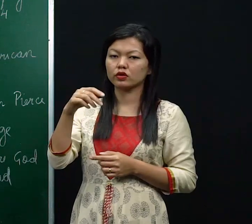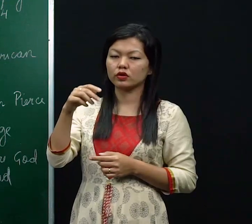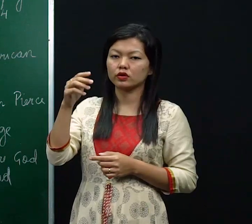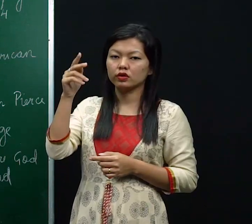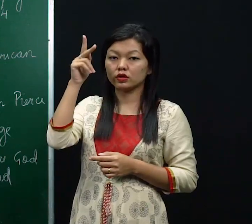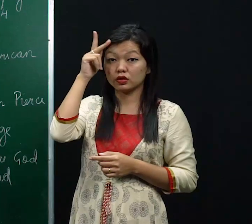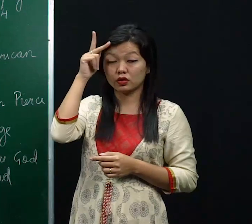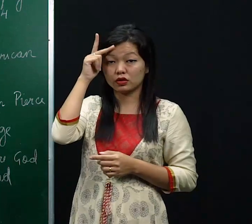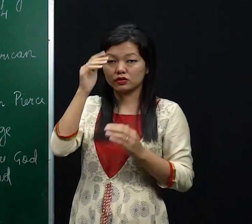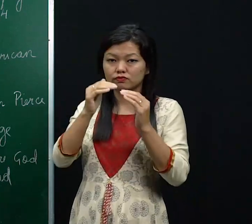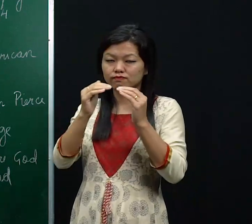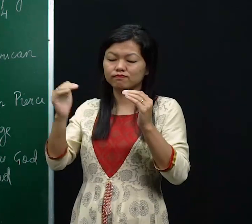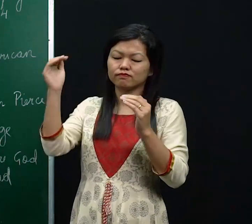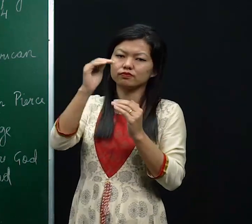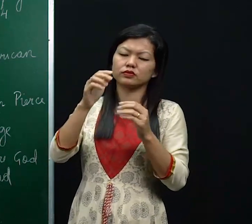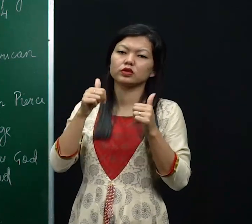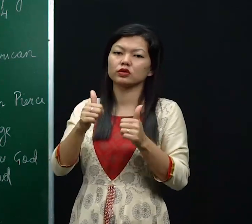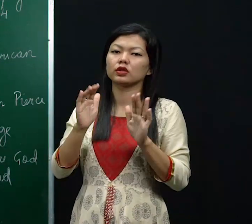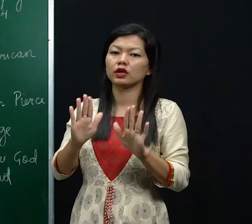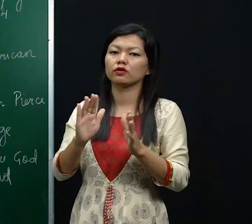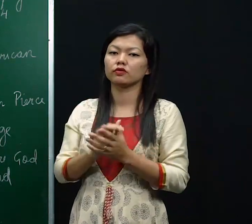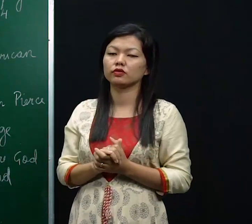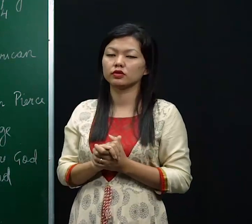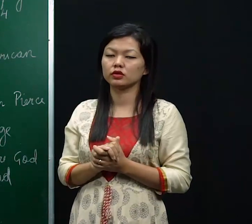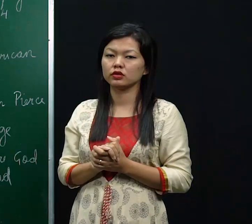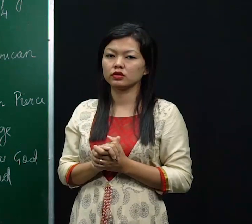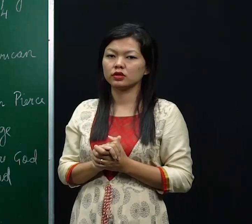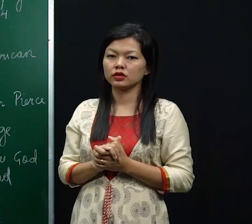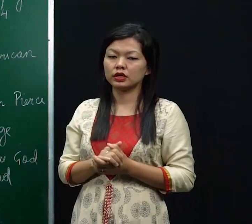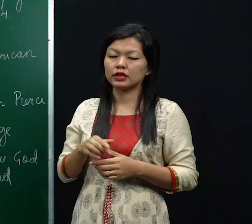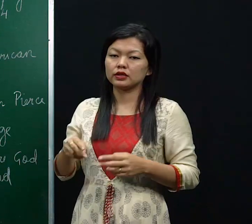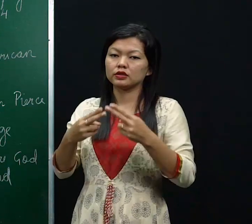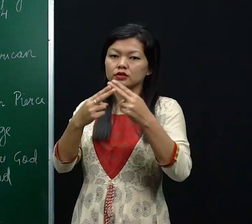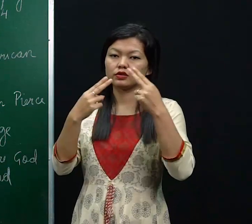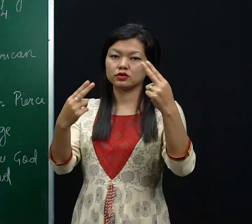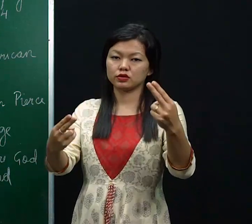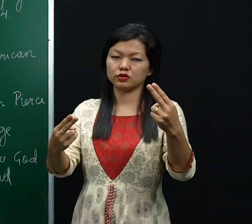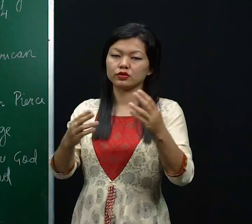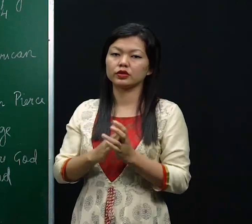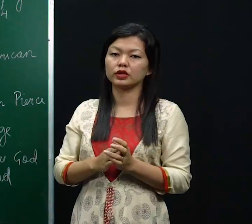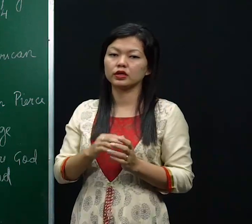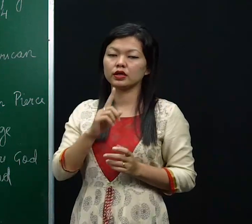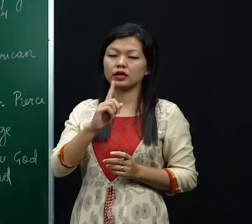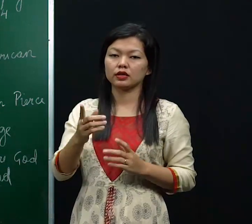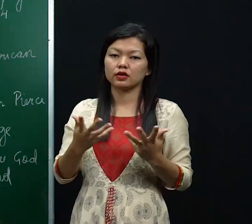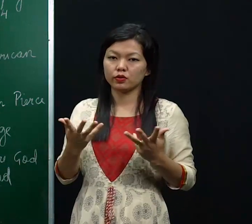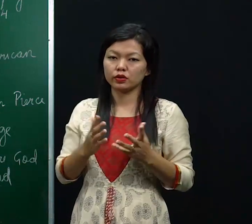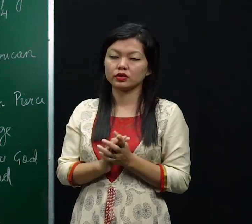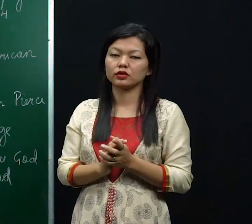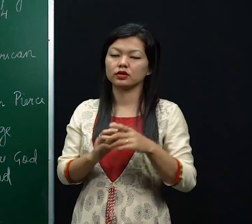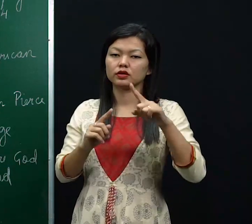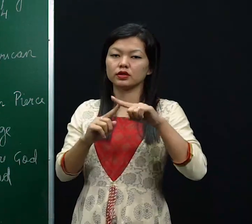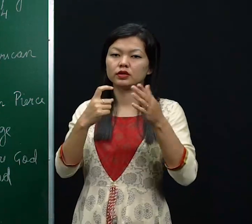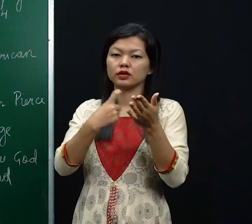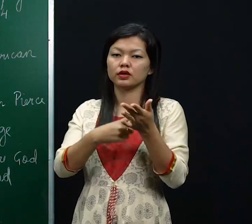see the different mindsets of these two groups of people. And this story will deal with how the tribals consider nature